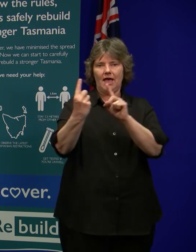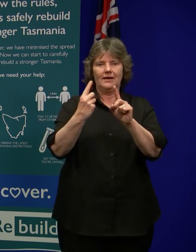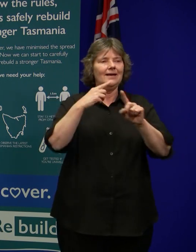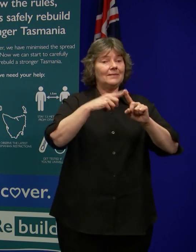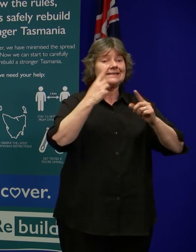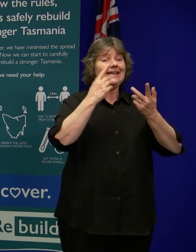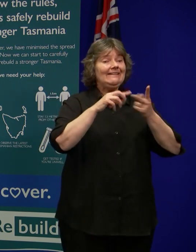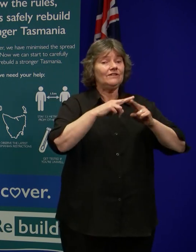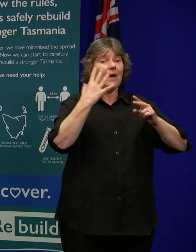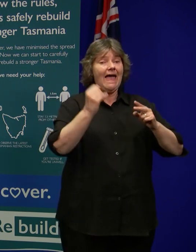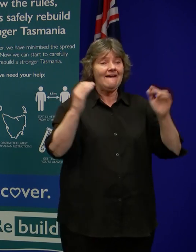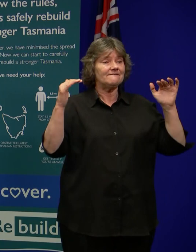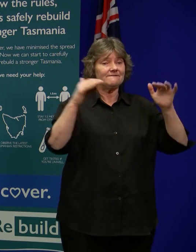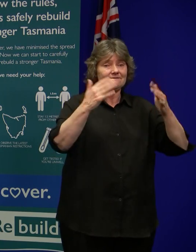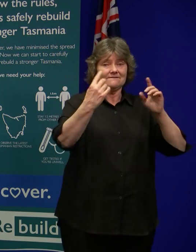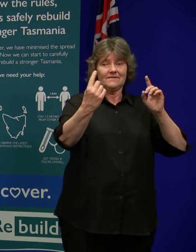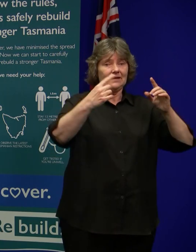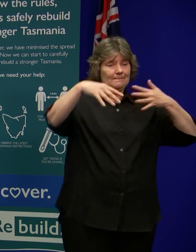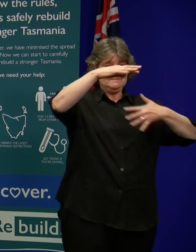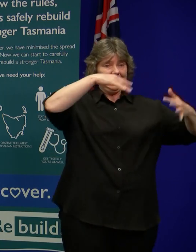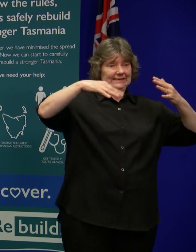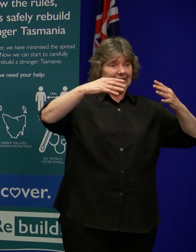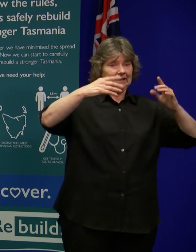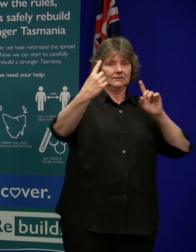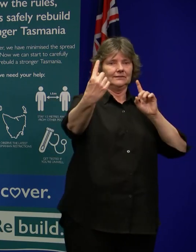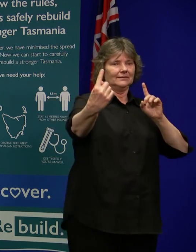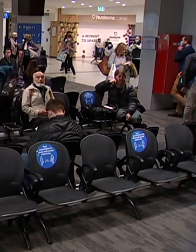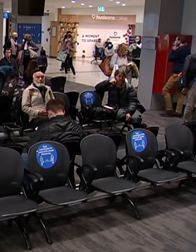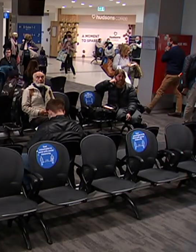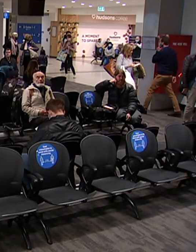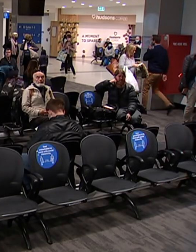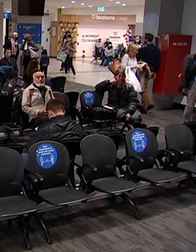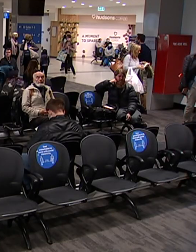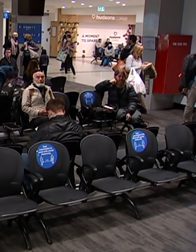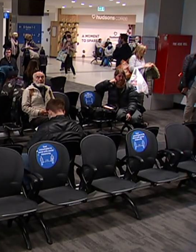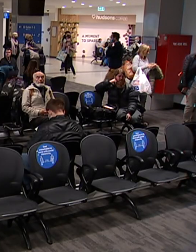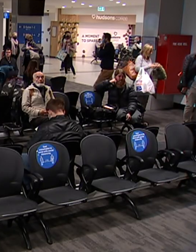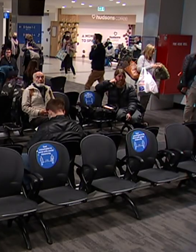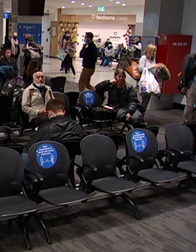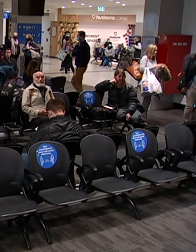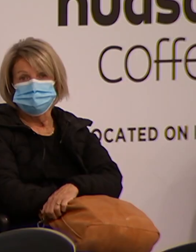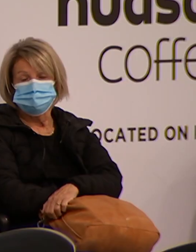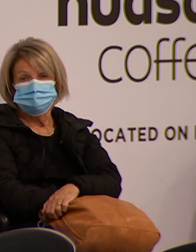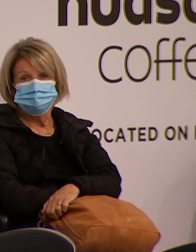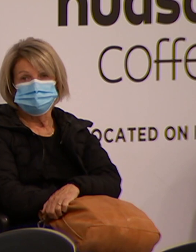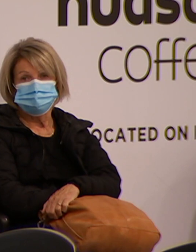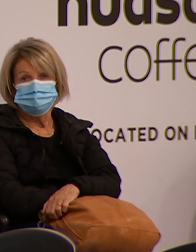it. It's that mixing and proximity that drives outbreaks. A state seemingly